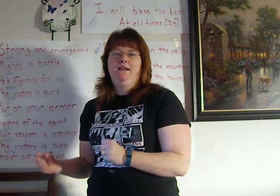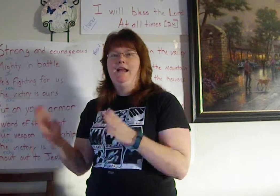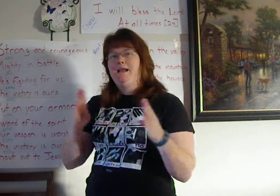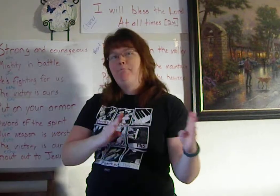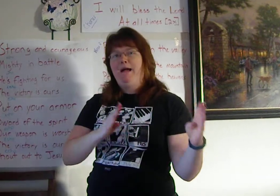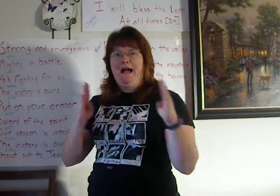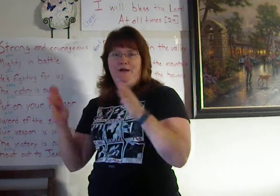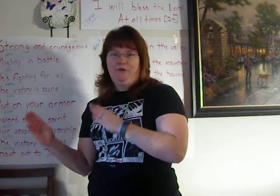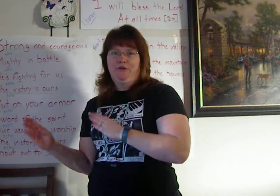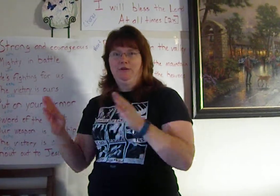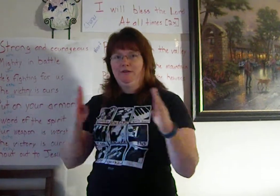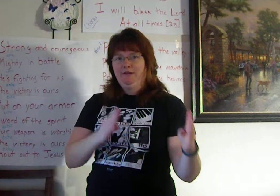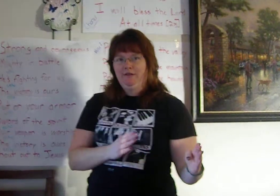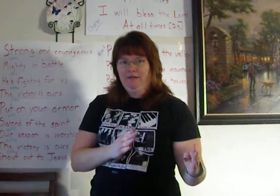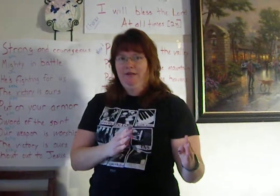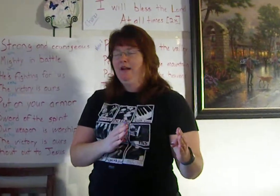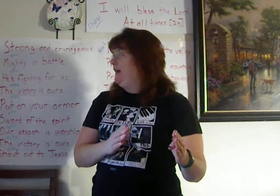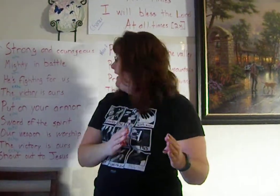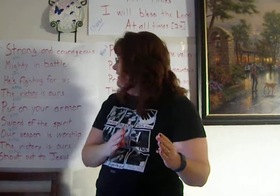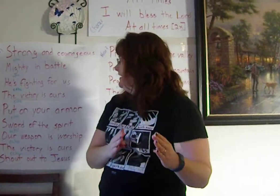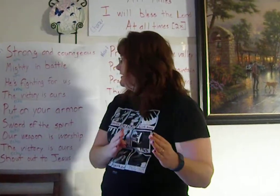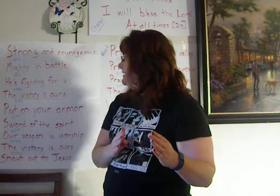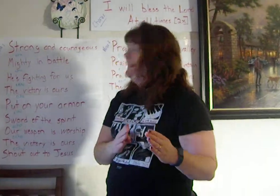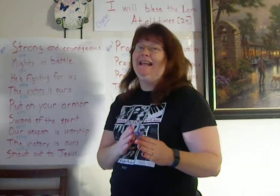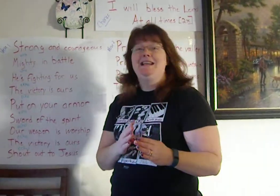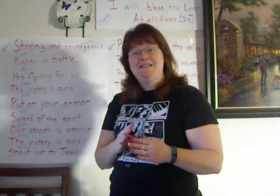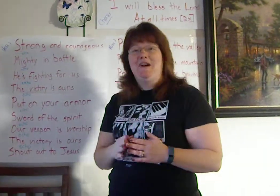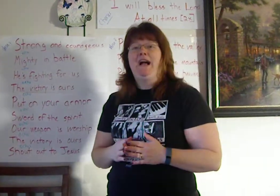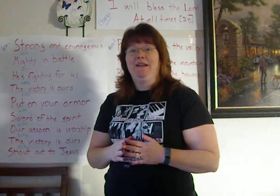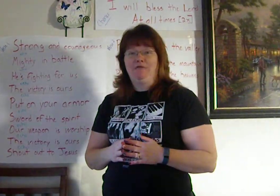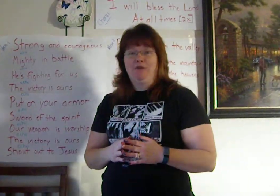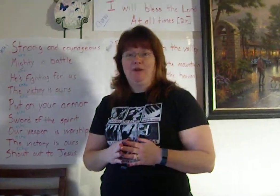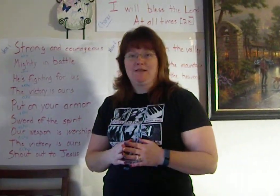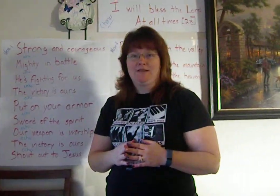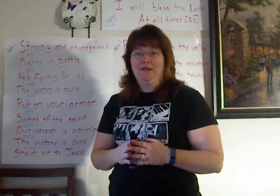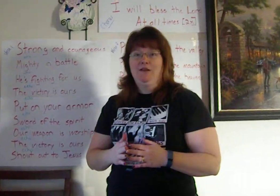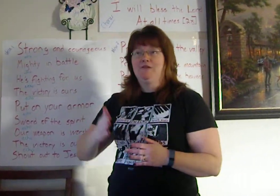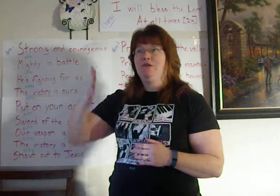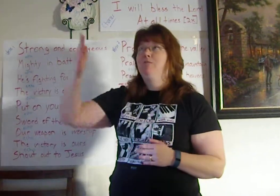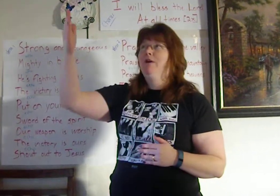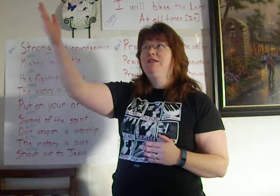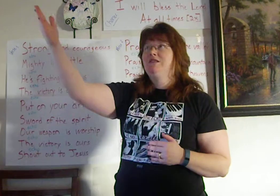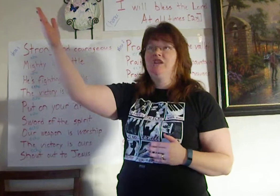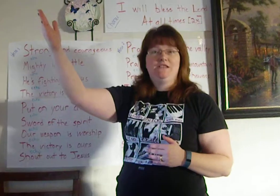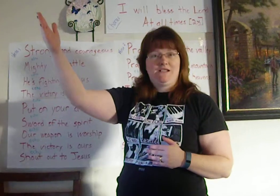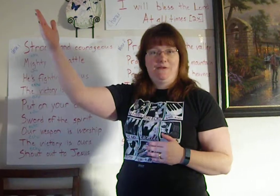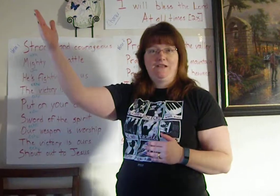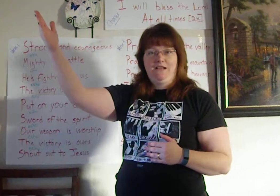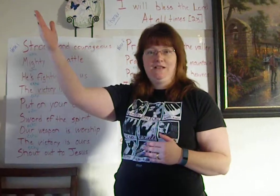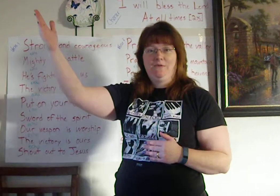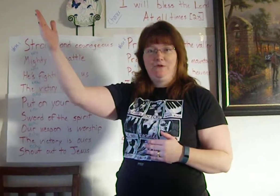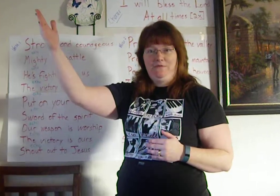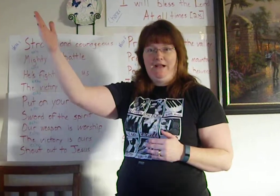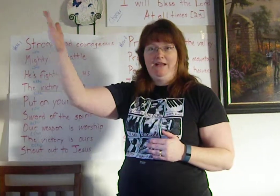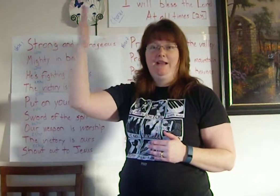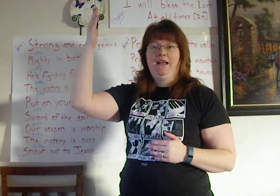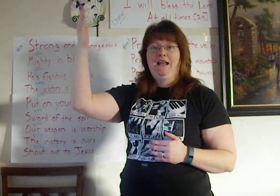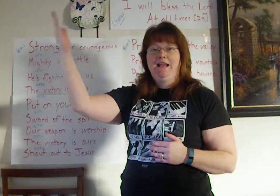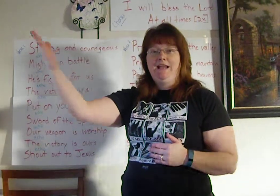mighty in battle, and then it's He is fighting for us. So you point to Jesus because He's the one who's fighting.